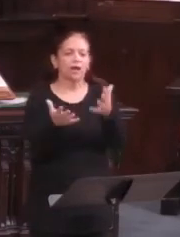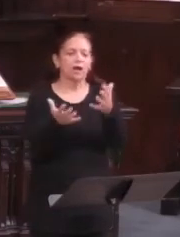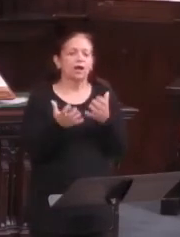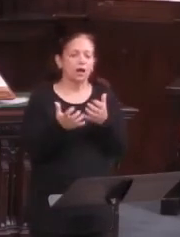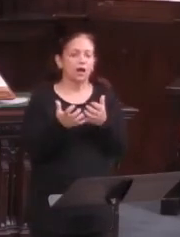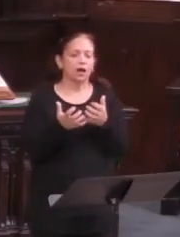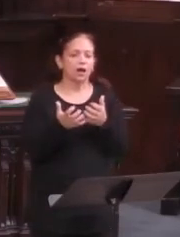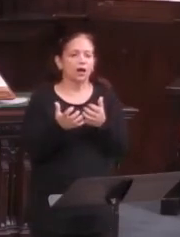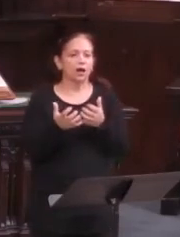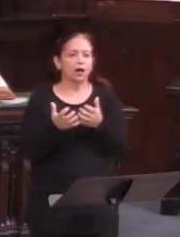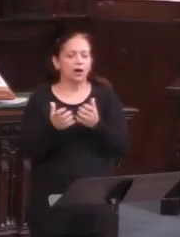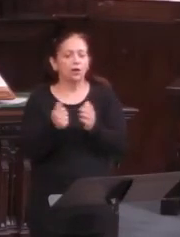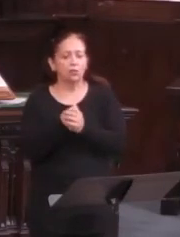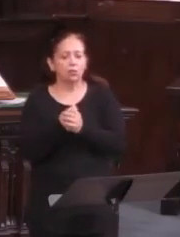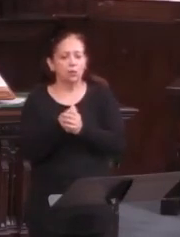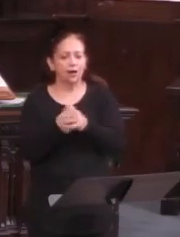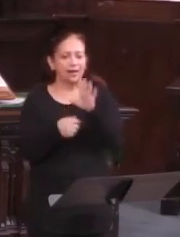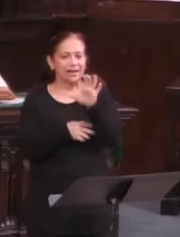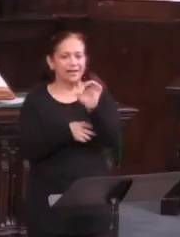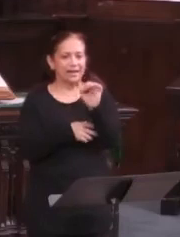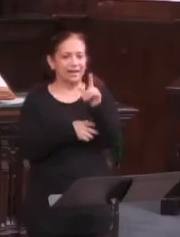cleats, not ruby slippers."